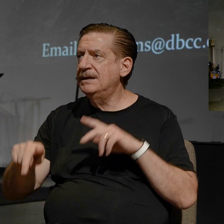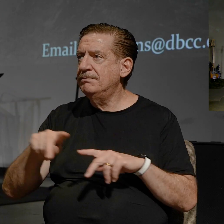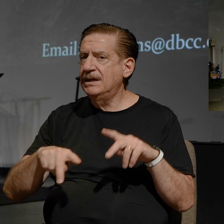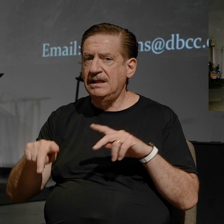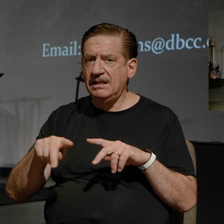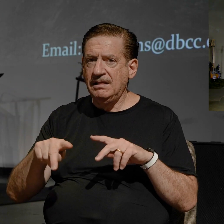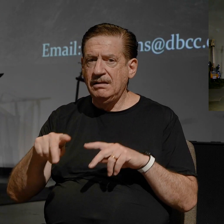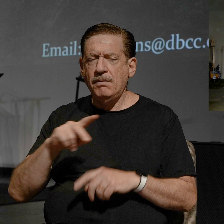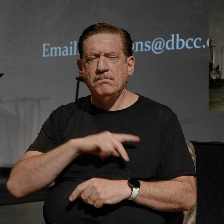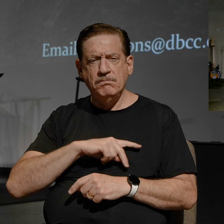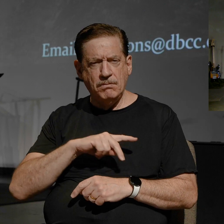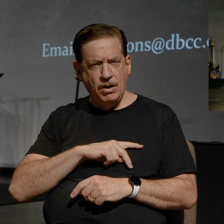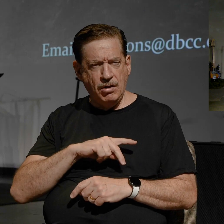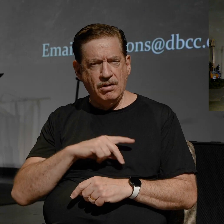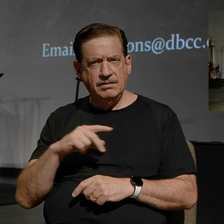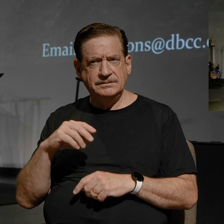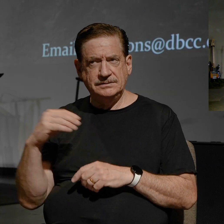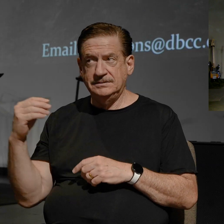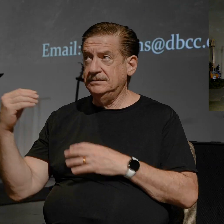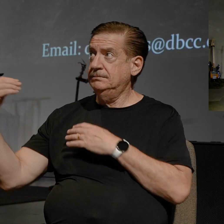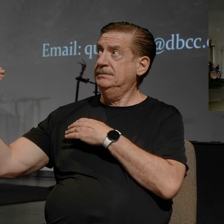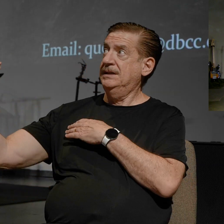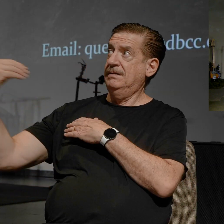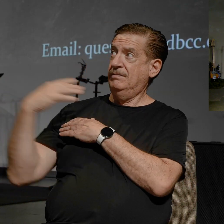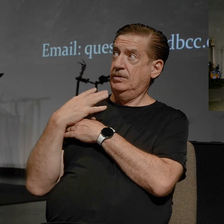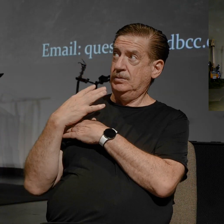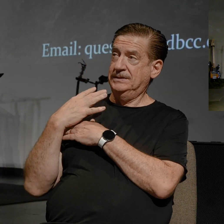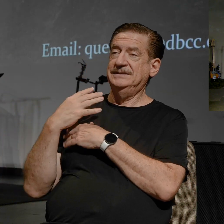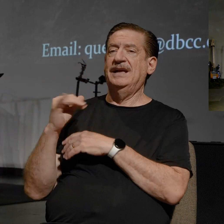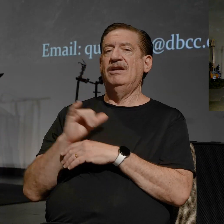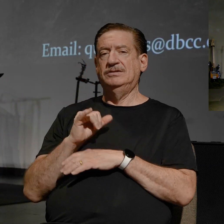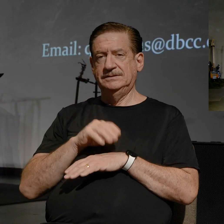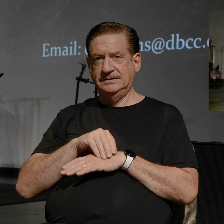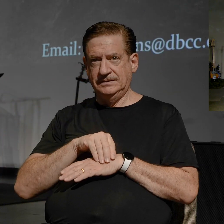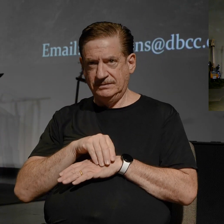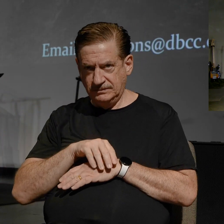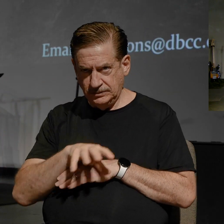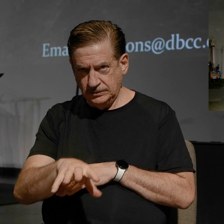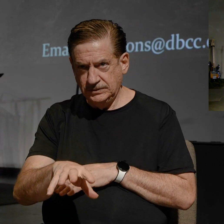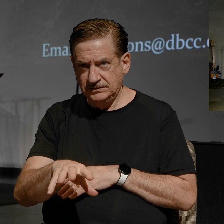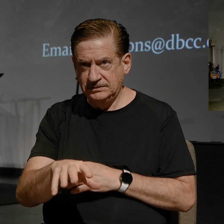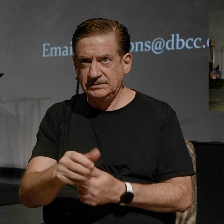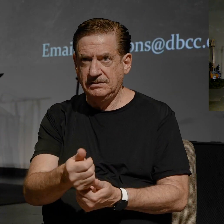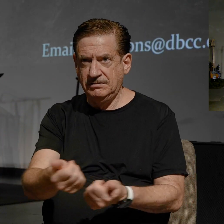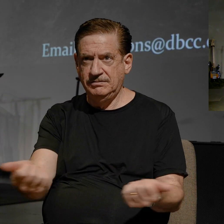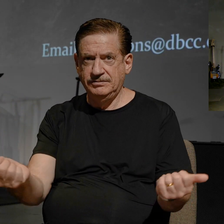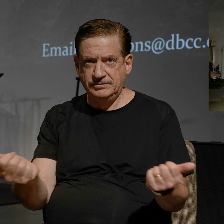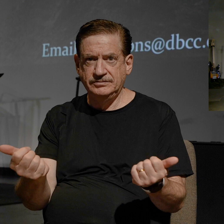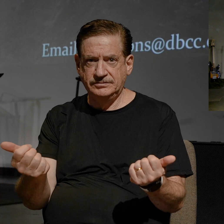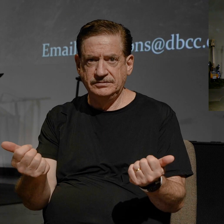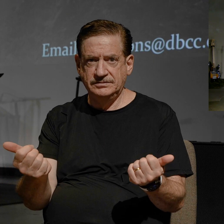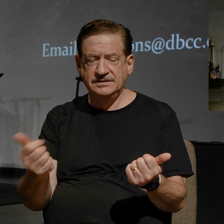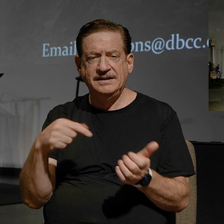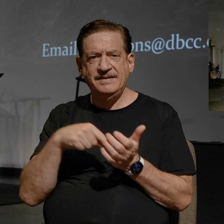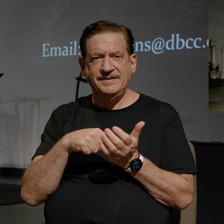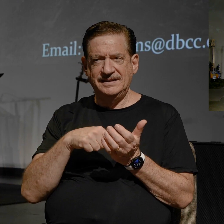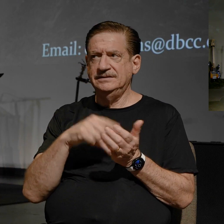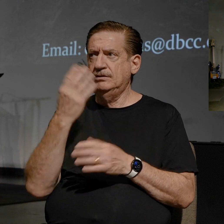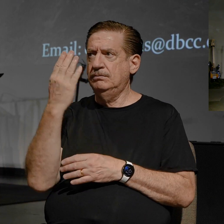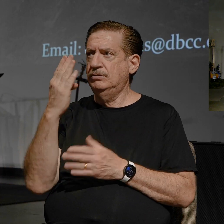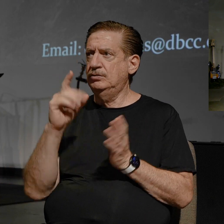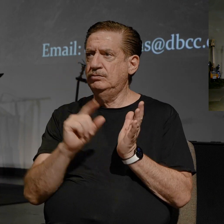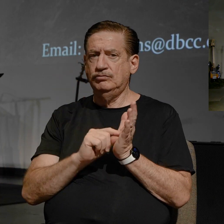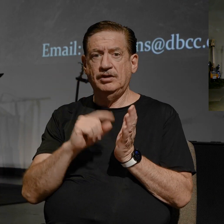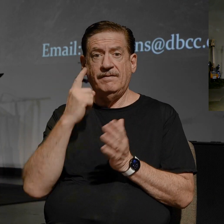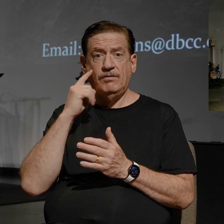Paul has been influenced, and he is influencing others. This is the blueprint